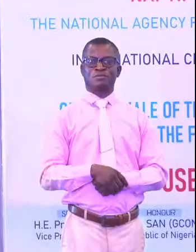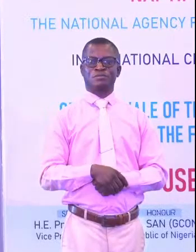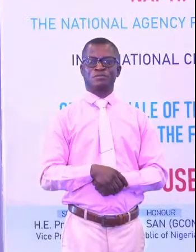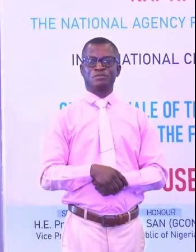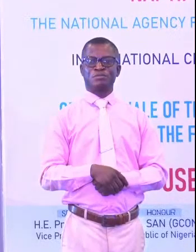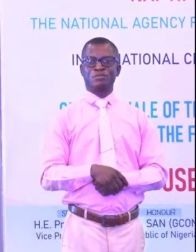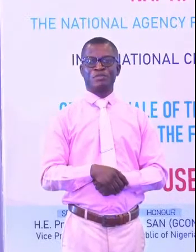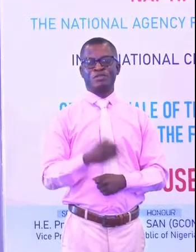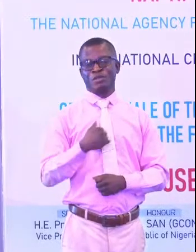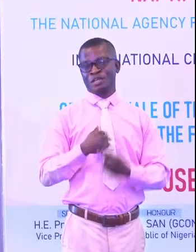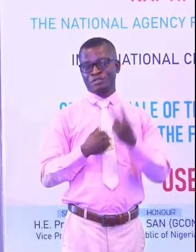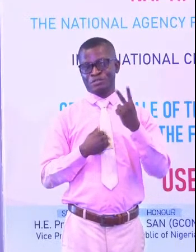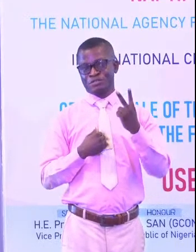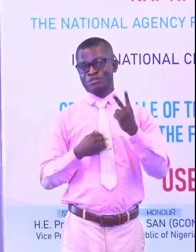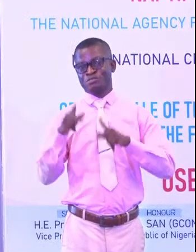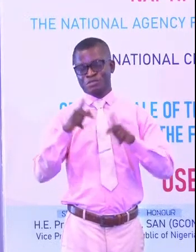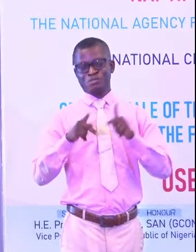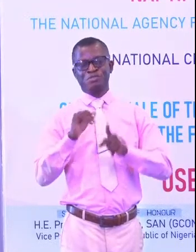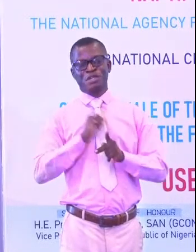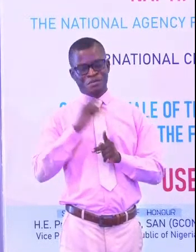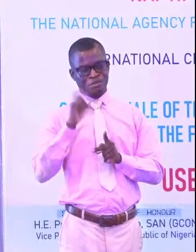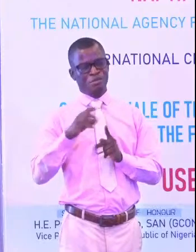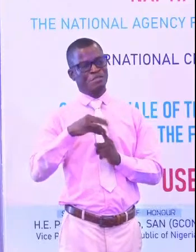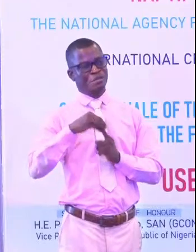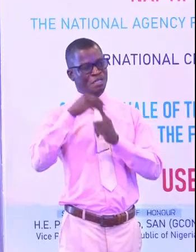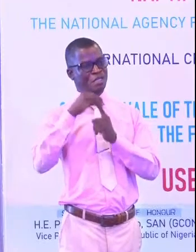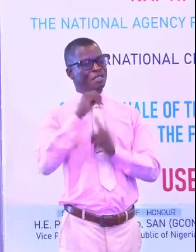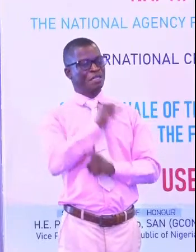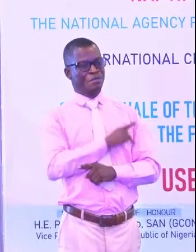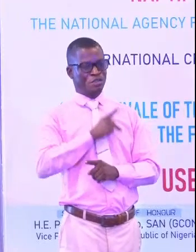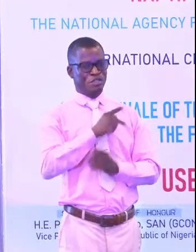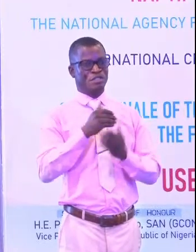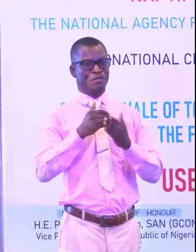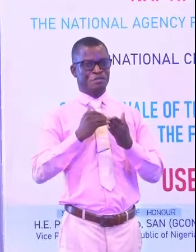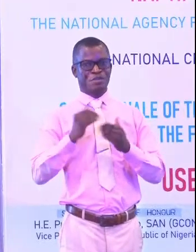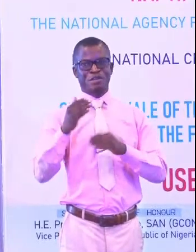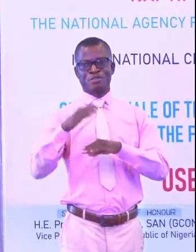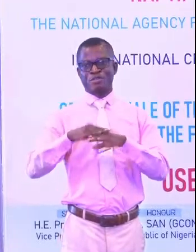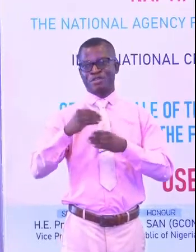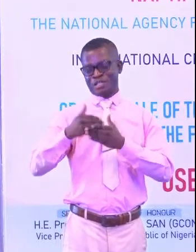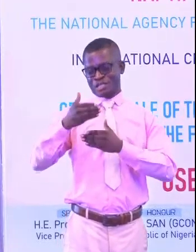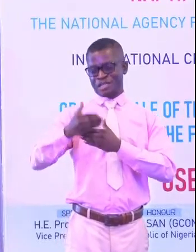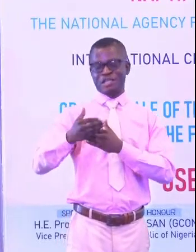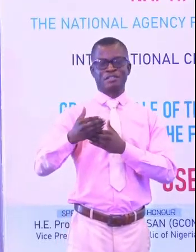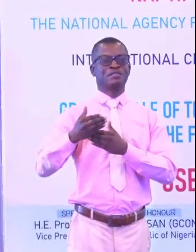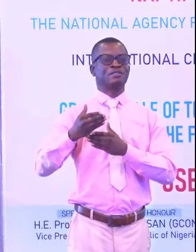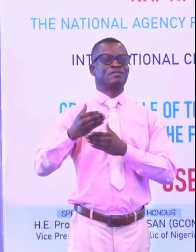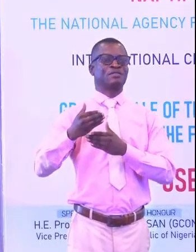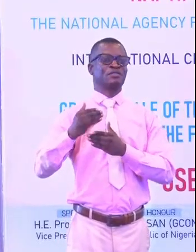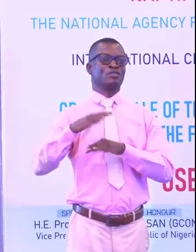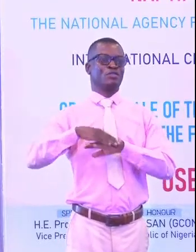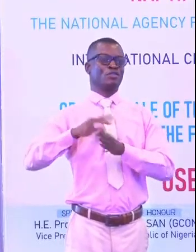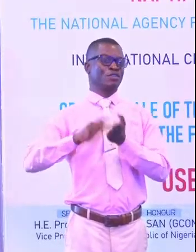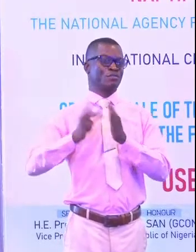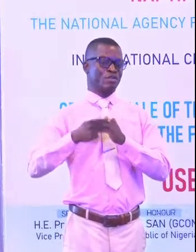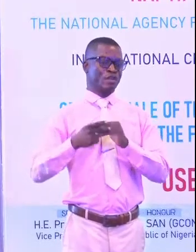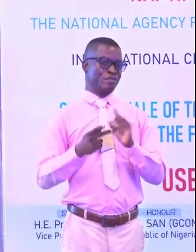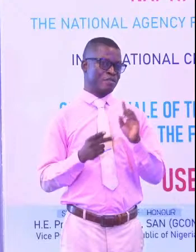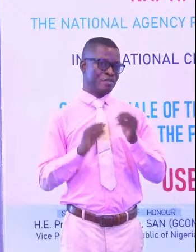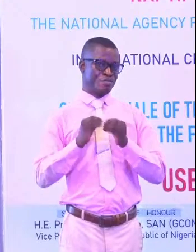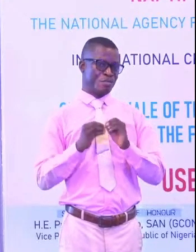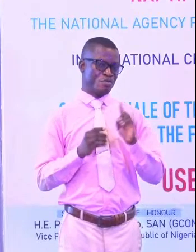There are two people I must specially appreciate before I take the next program, the next item on the program. Of course, one of